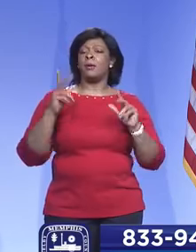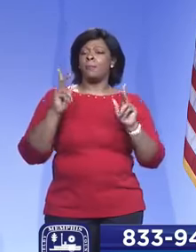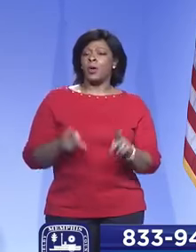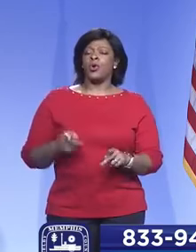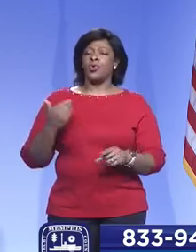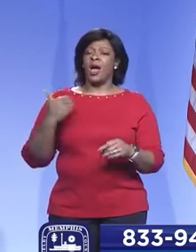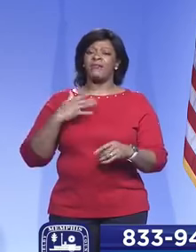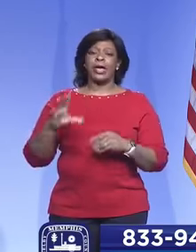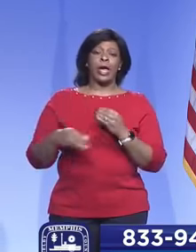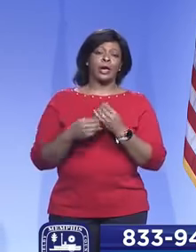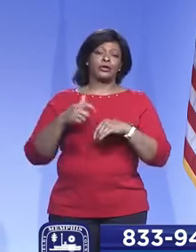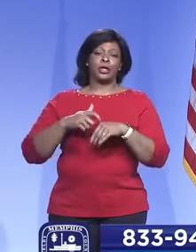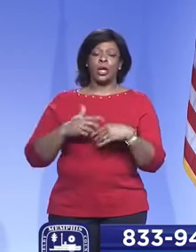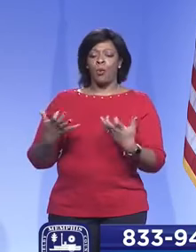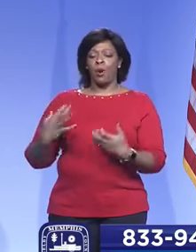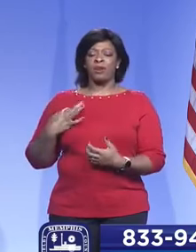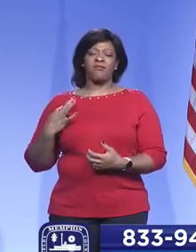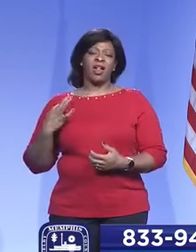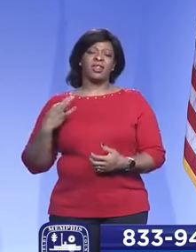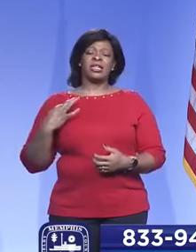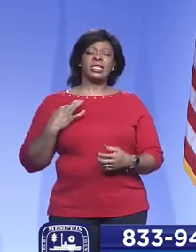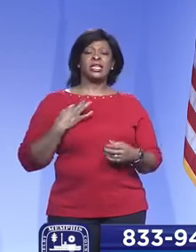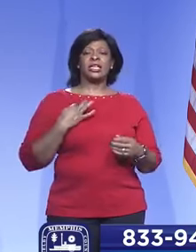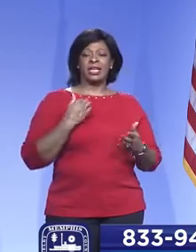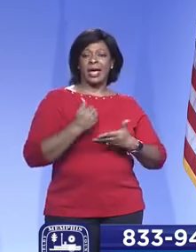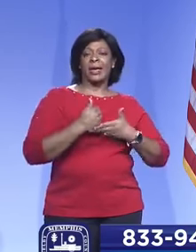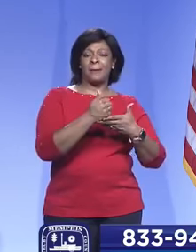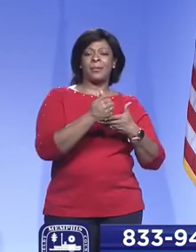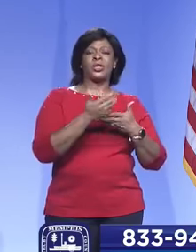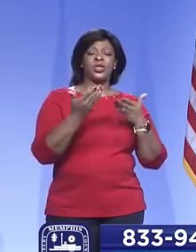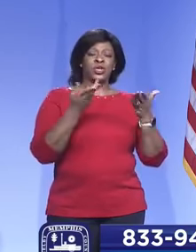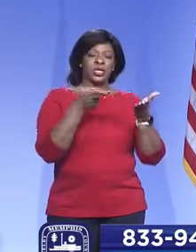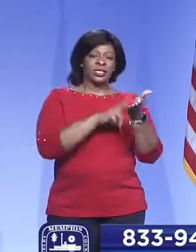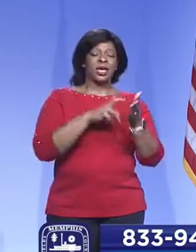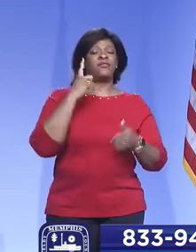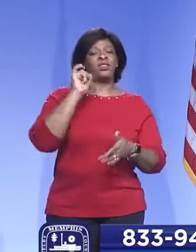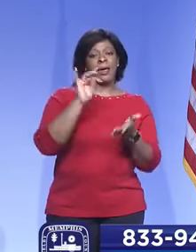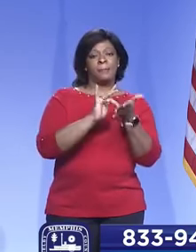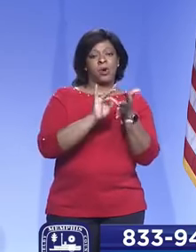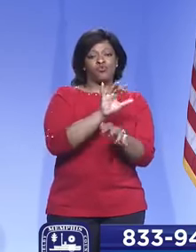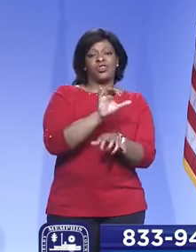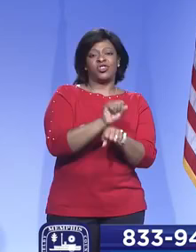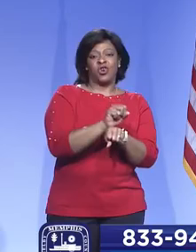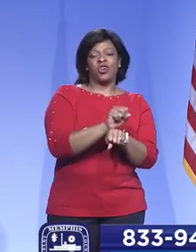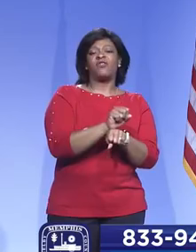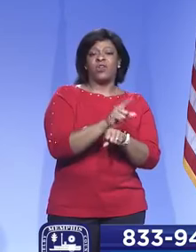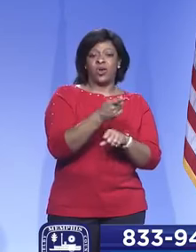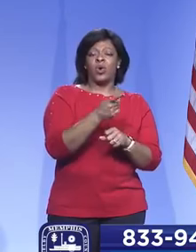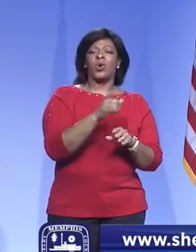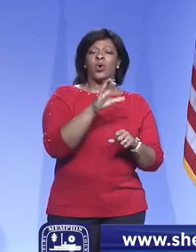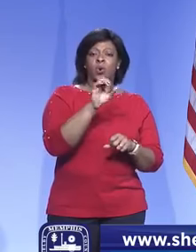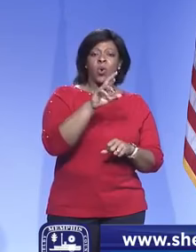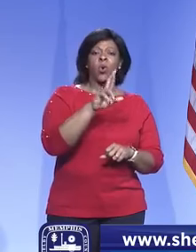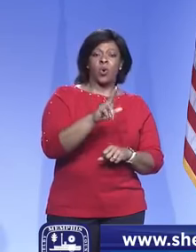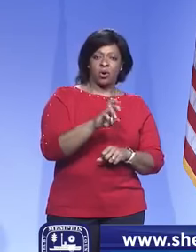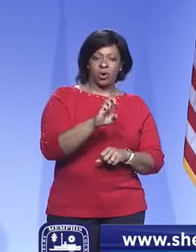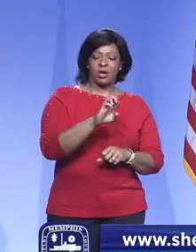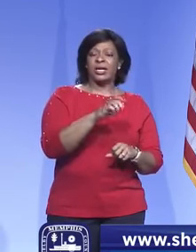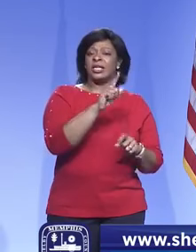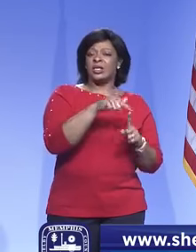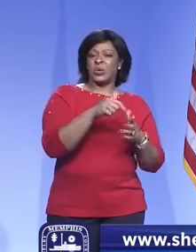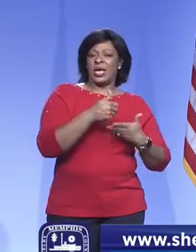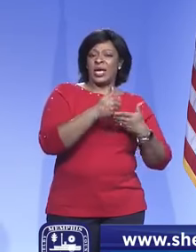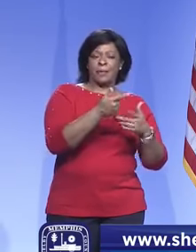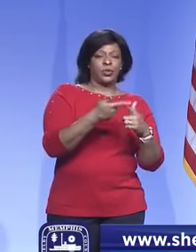has extra time and wants to volunteer to sign up for the Medical Reserve Corps so that they can assist anything